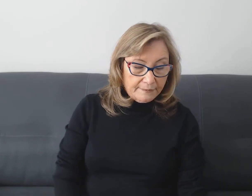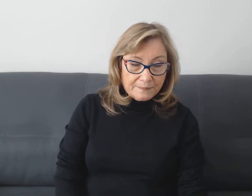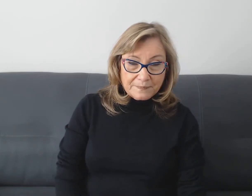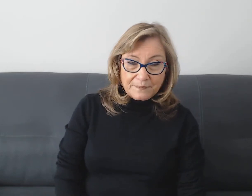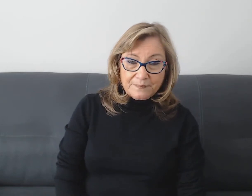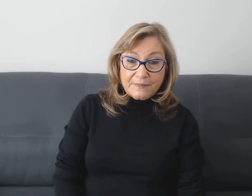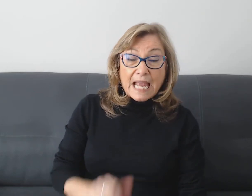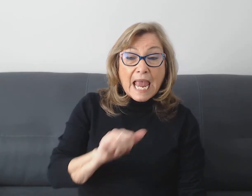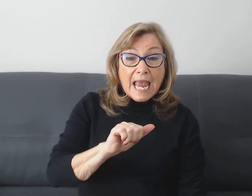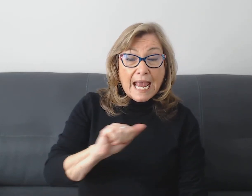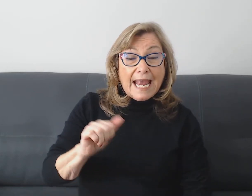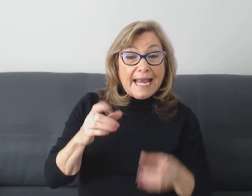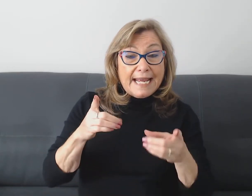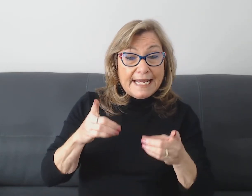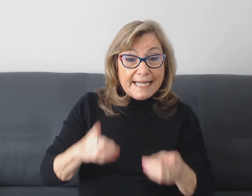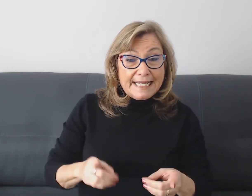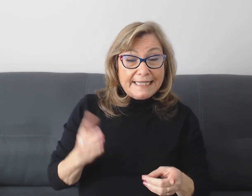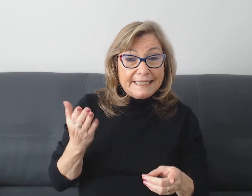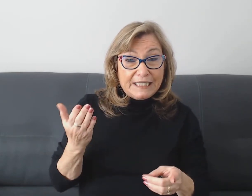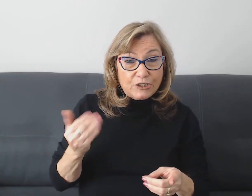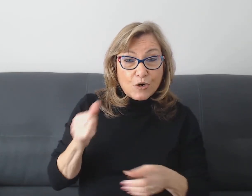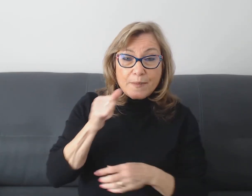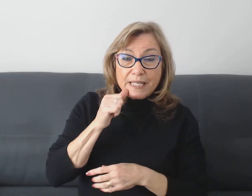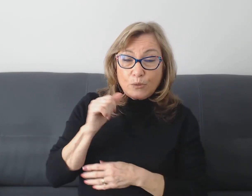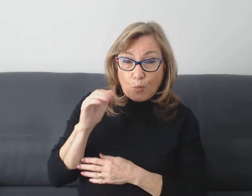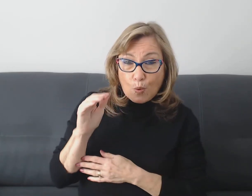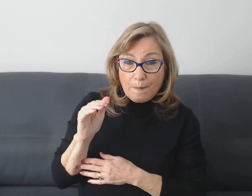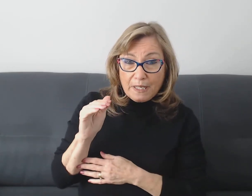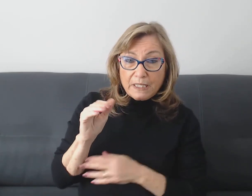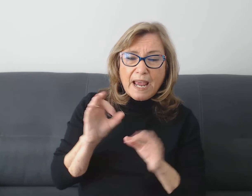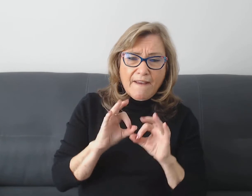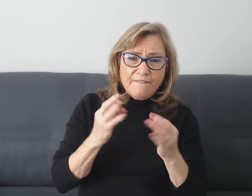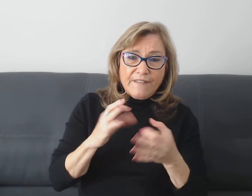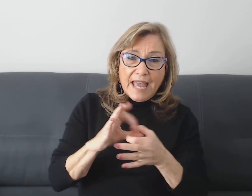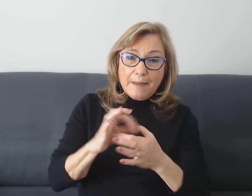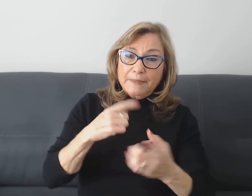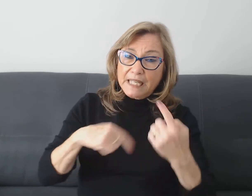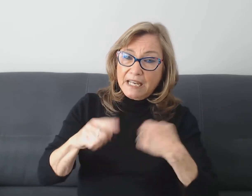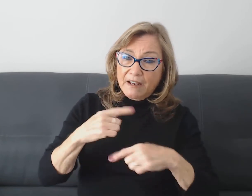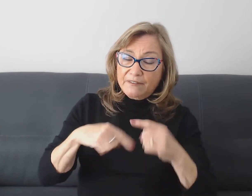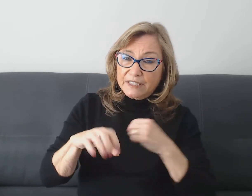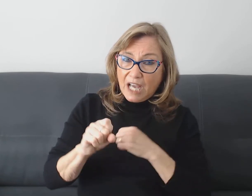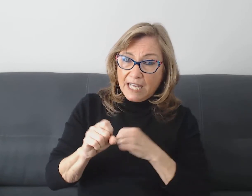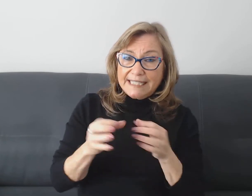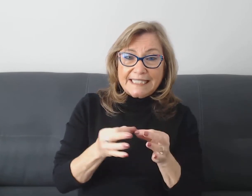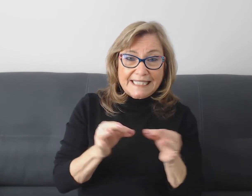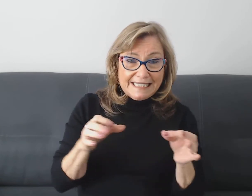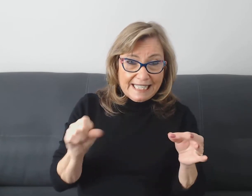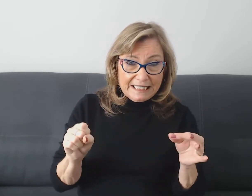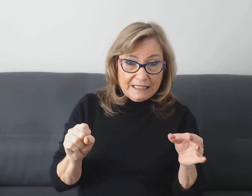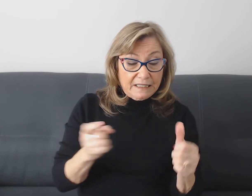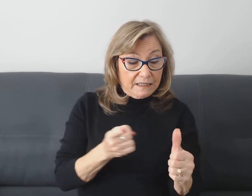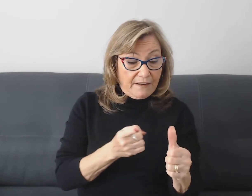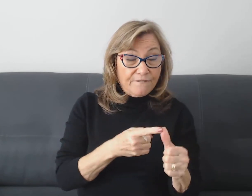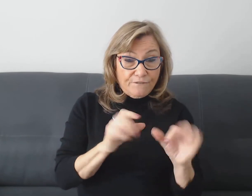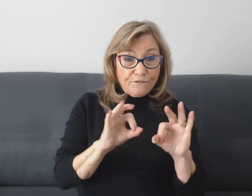A determined woman, family of signs, sentences. First family,